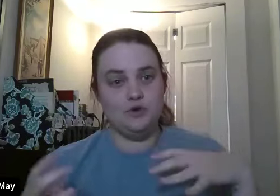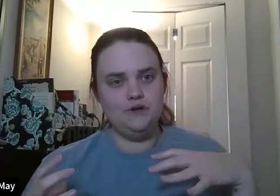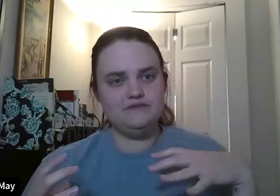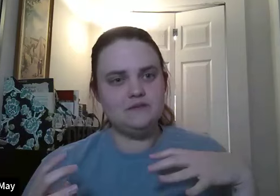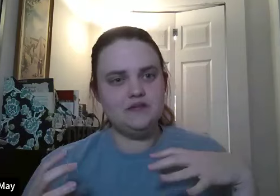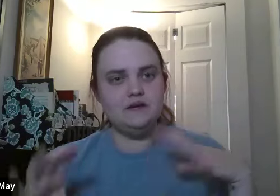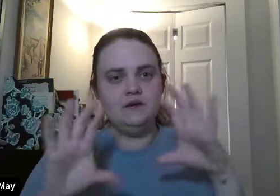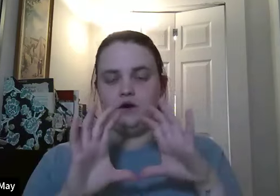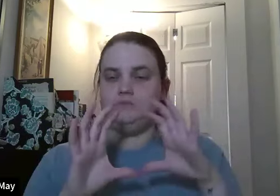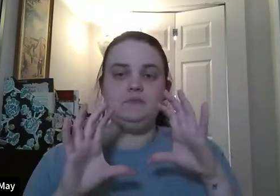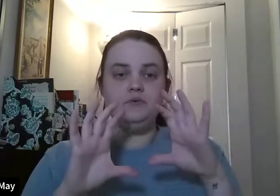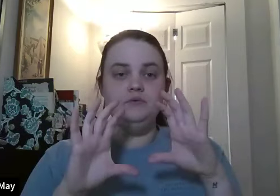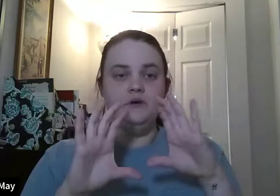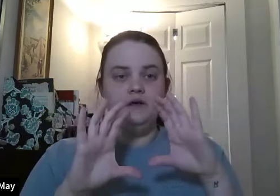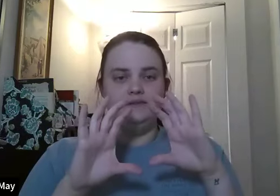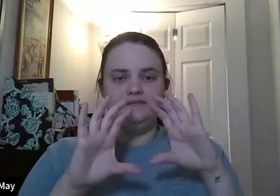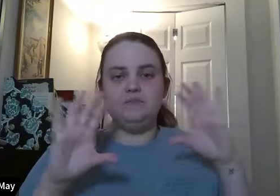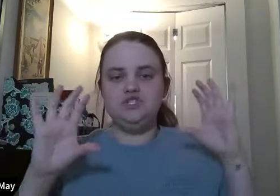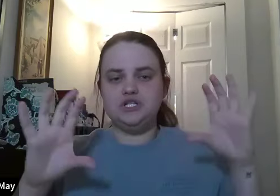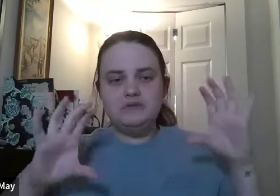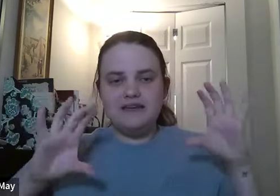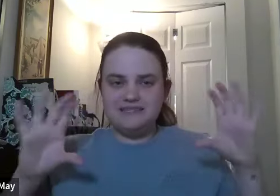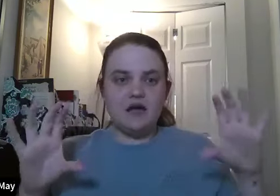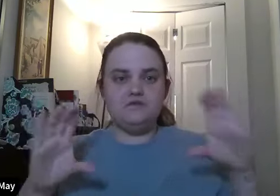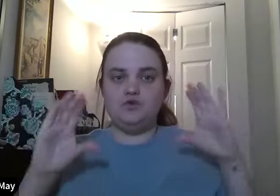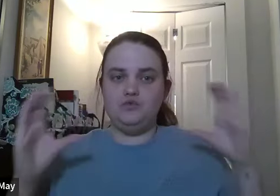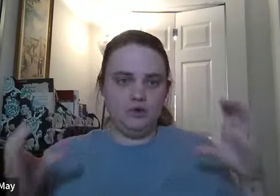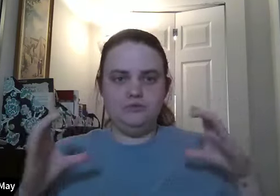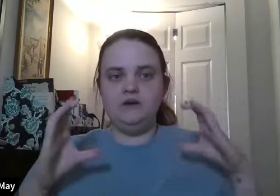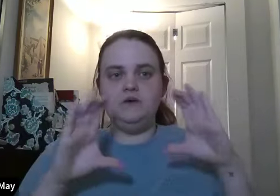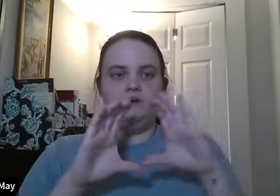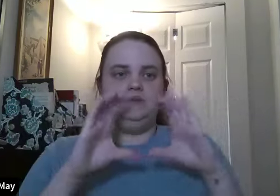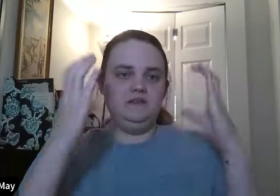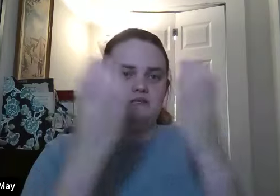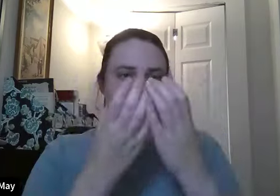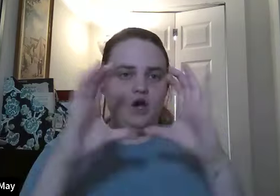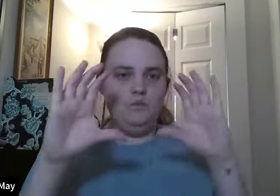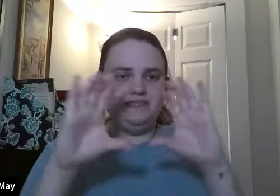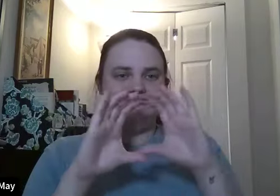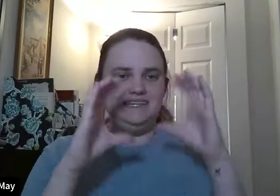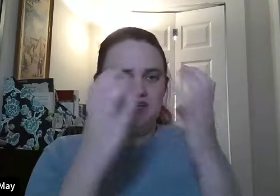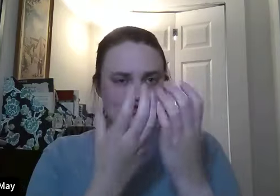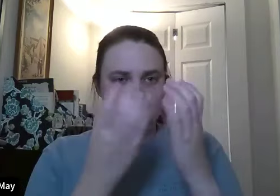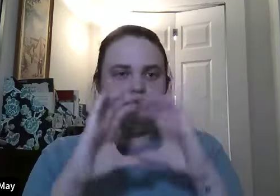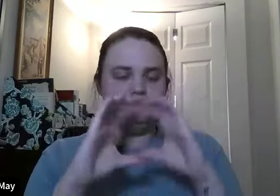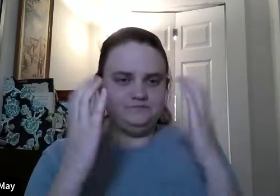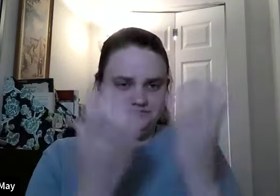group of something or people, the generalized sign for group would be this like open C group.